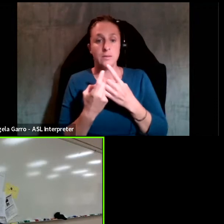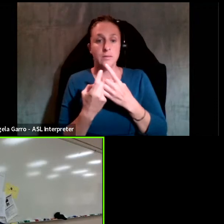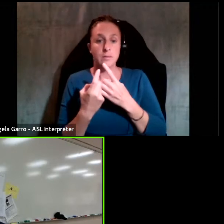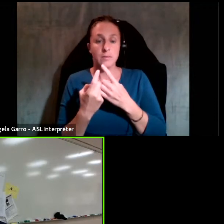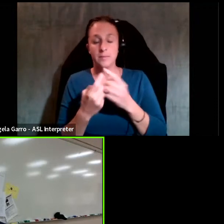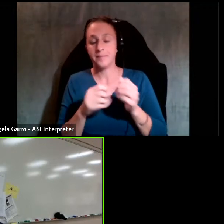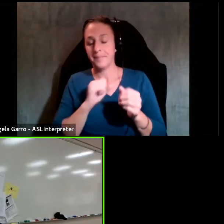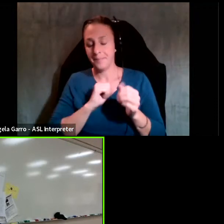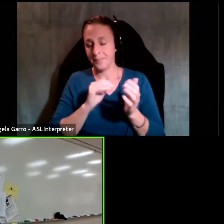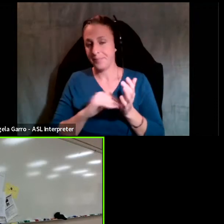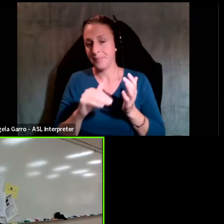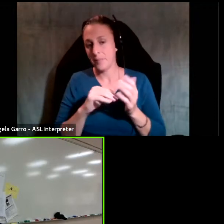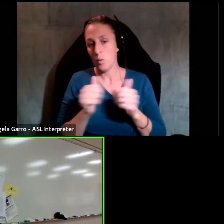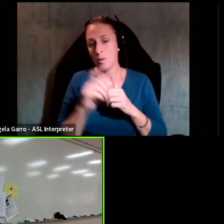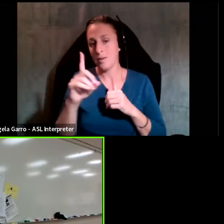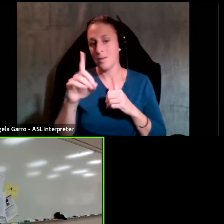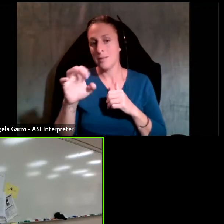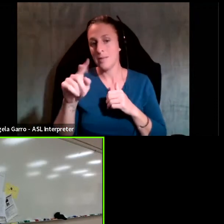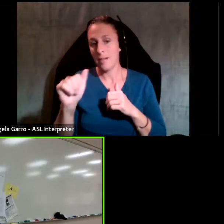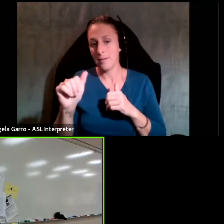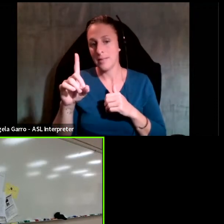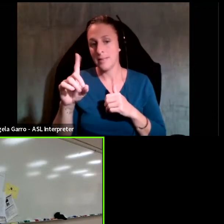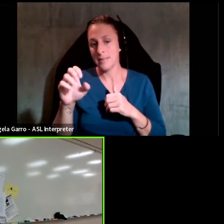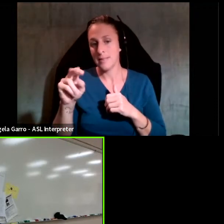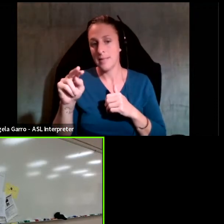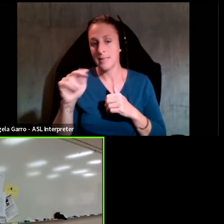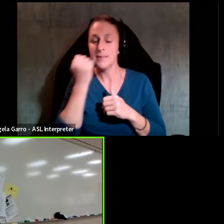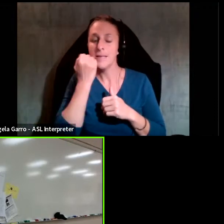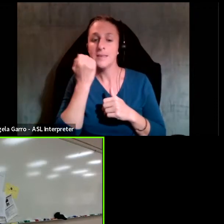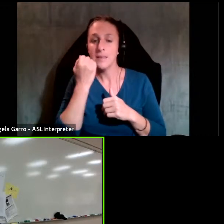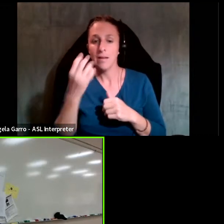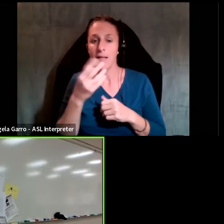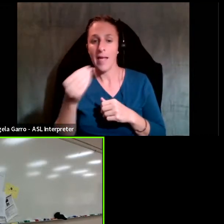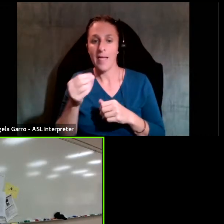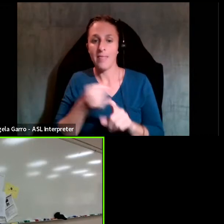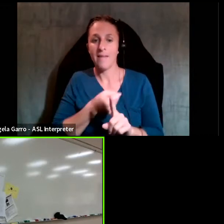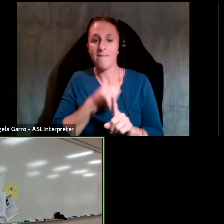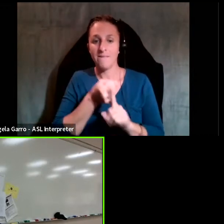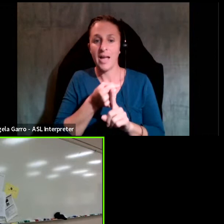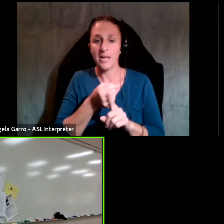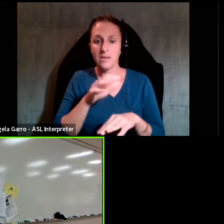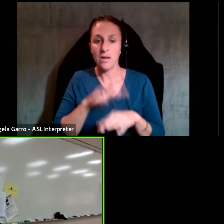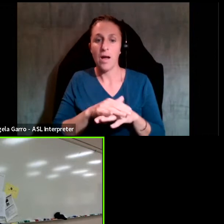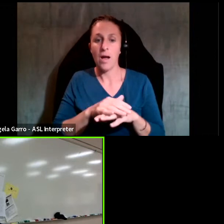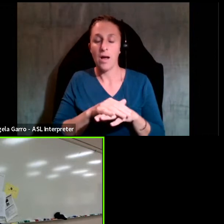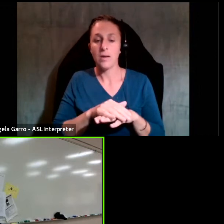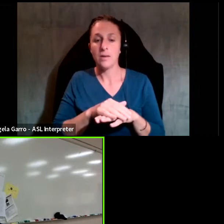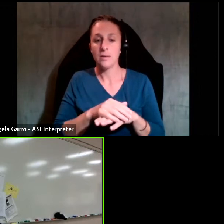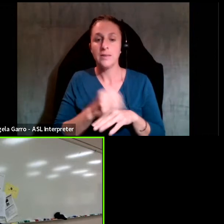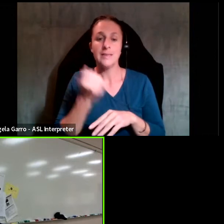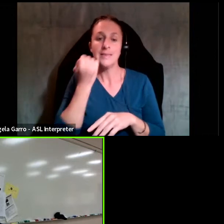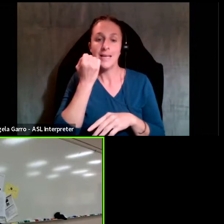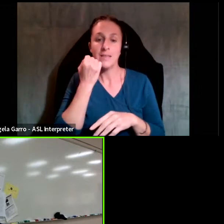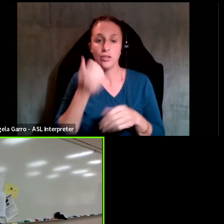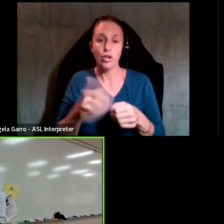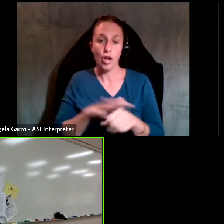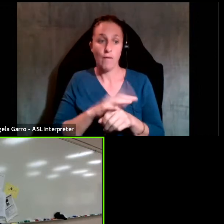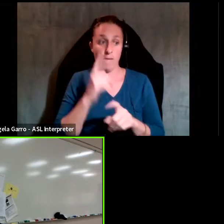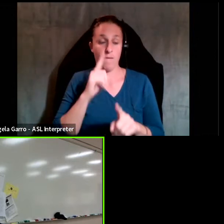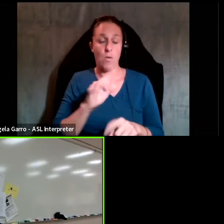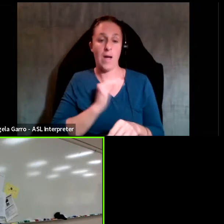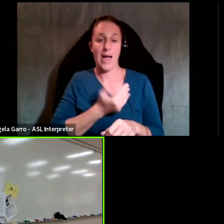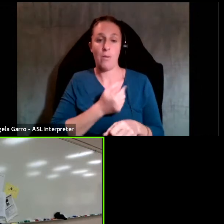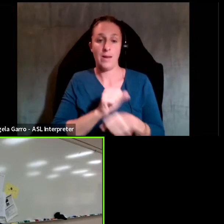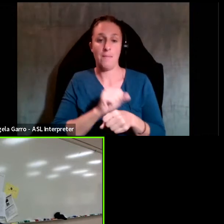Excuse me, with Delta Dental and the effects on dental coverage for our employees. And